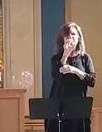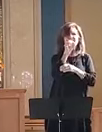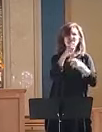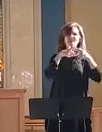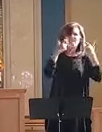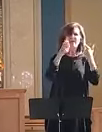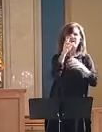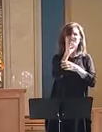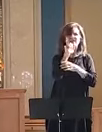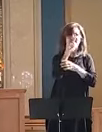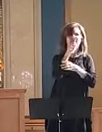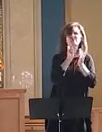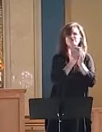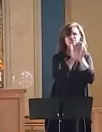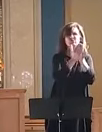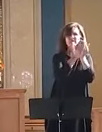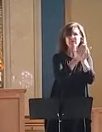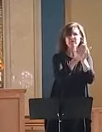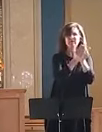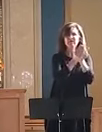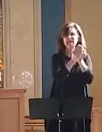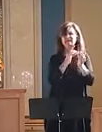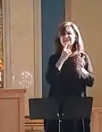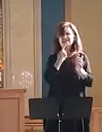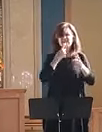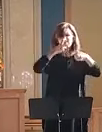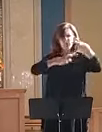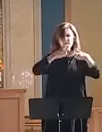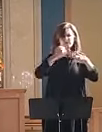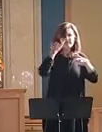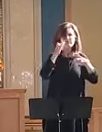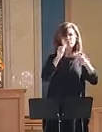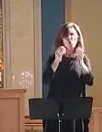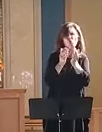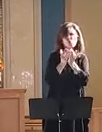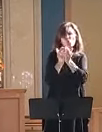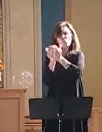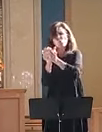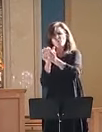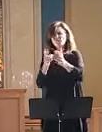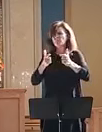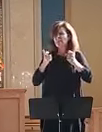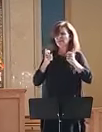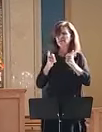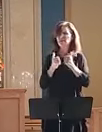Naval Ship, and there will be serious consequences if you don't change course immediately. Over.